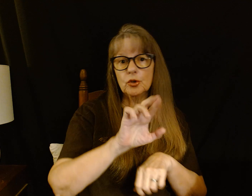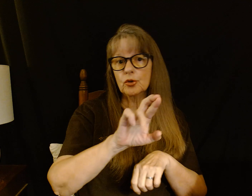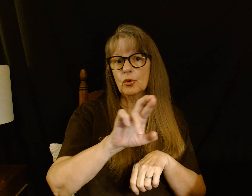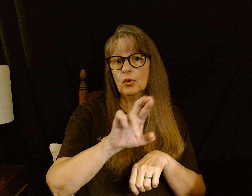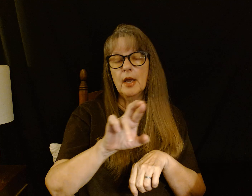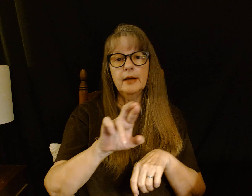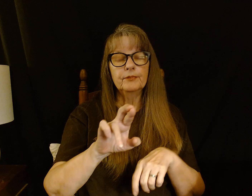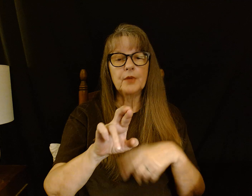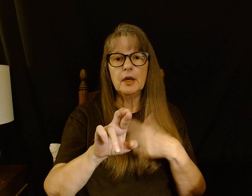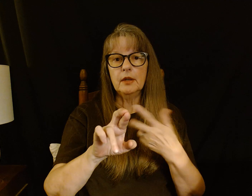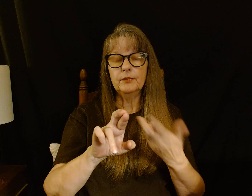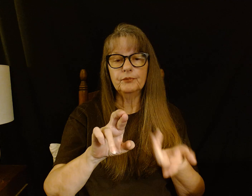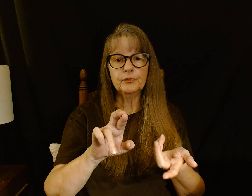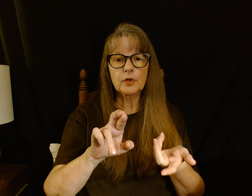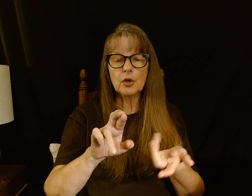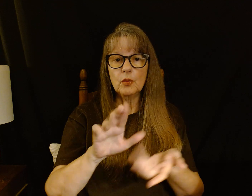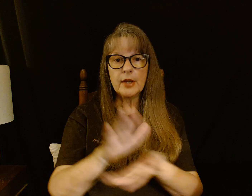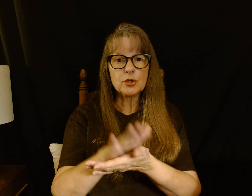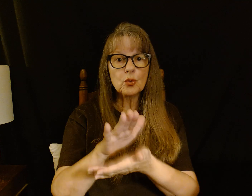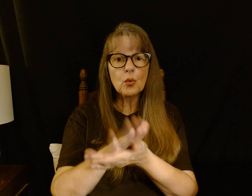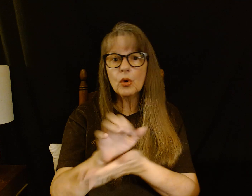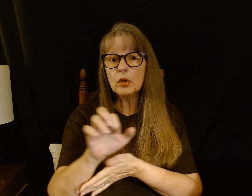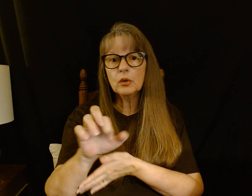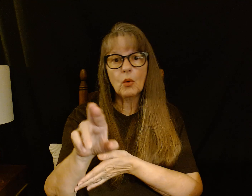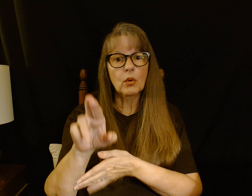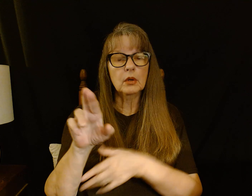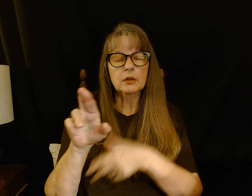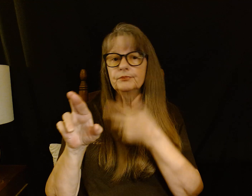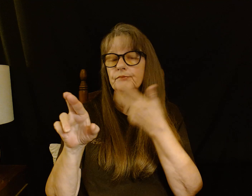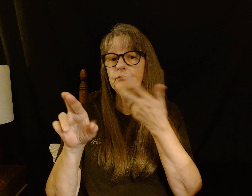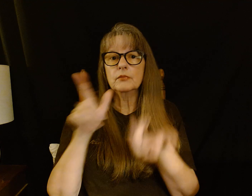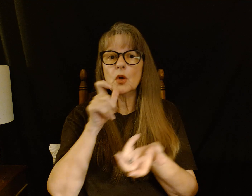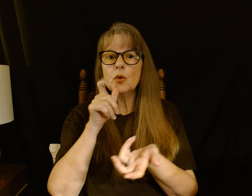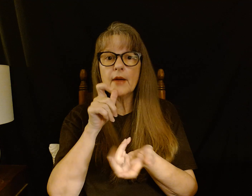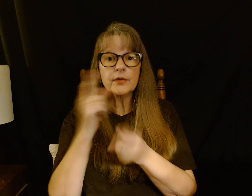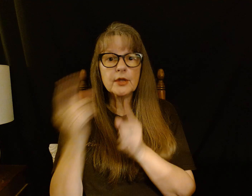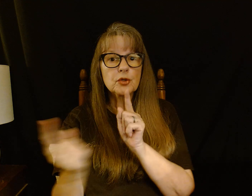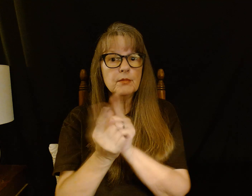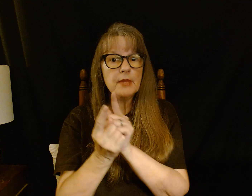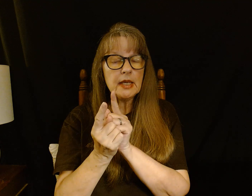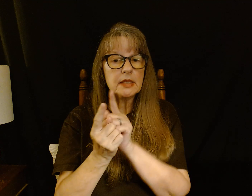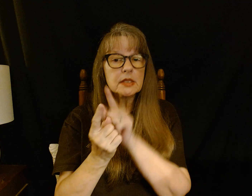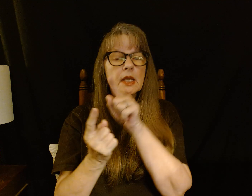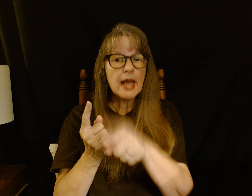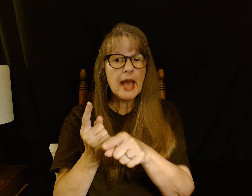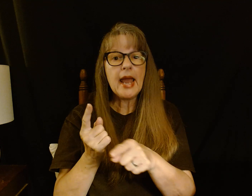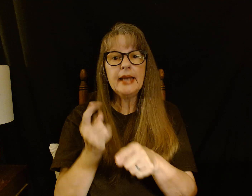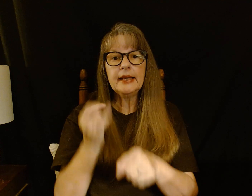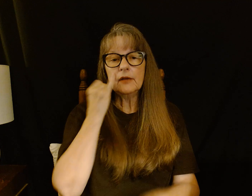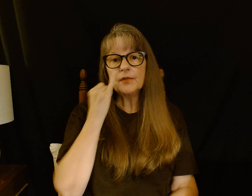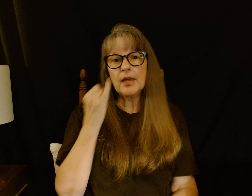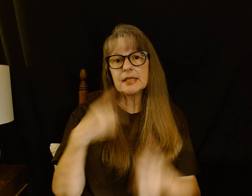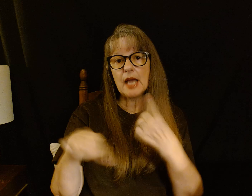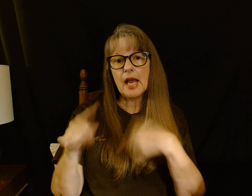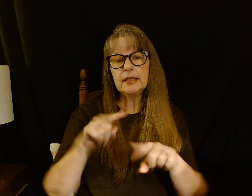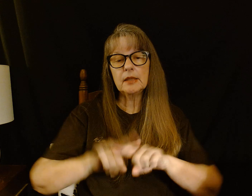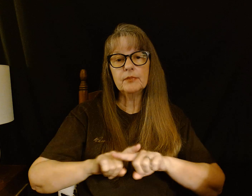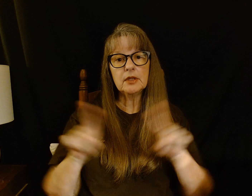or at school, or whoever that you meet. And if they sign something